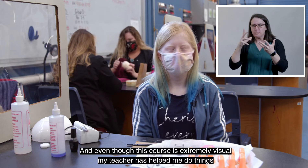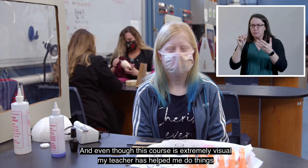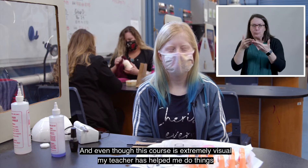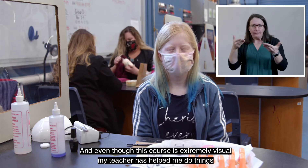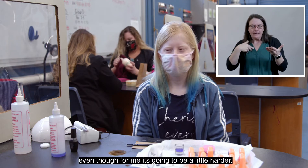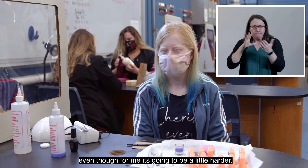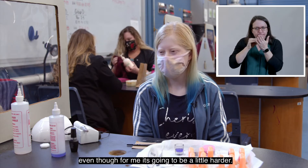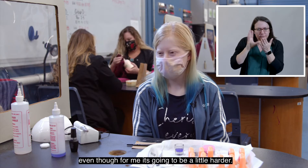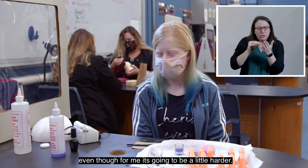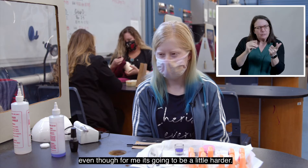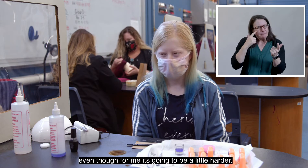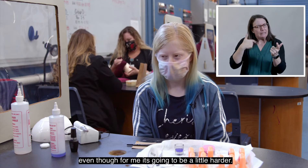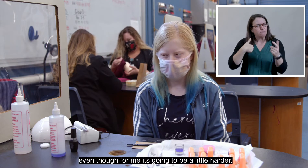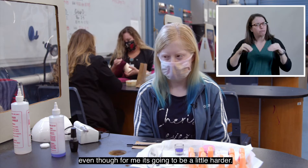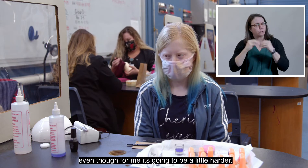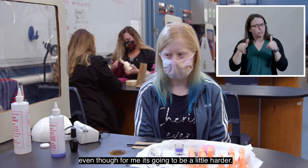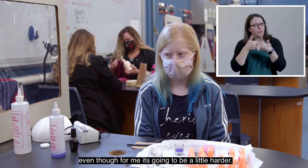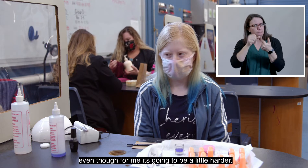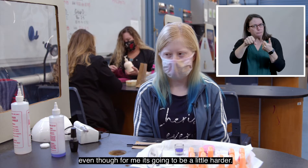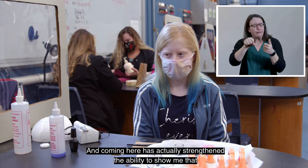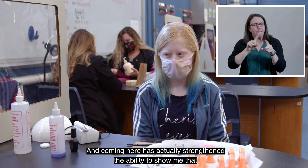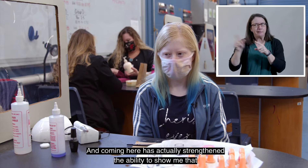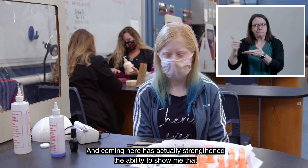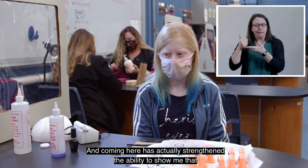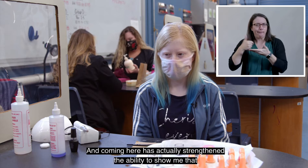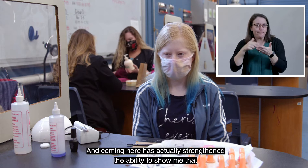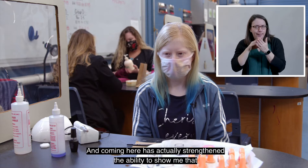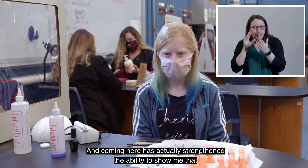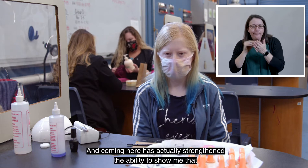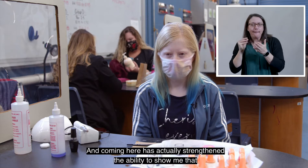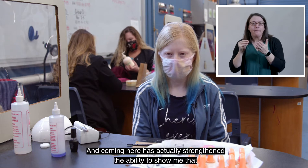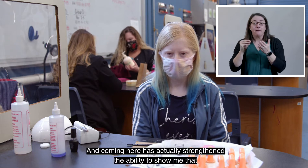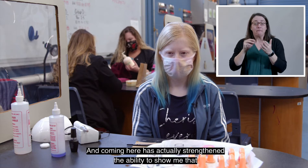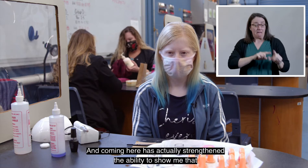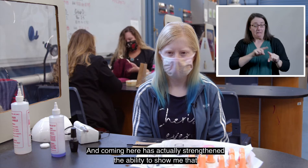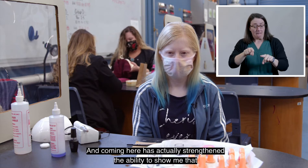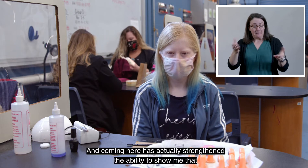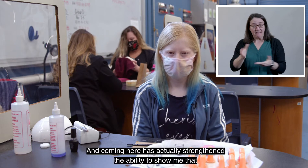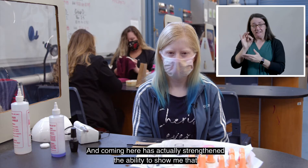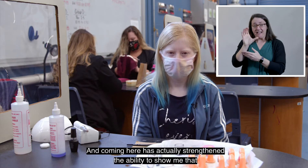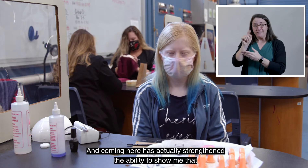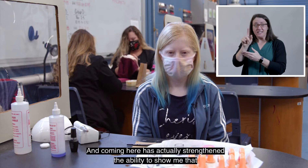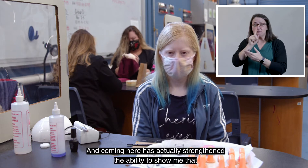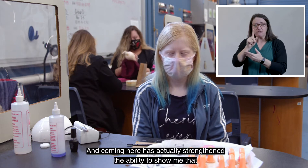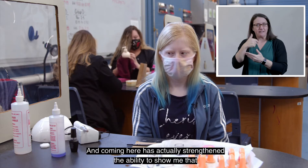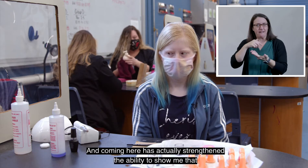do things even though for me it's going to be a little harder, and coming here has